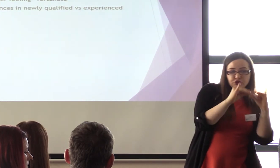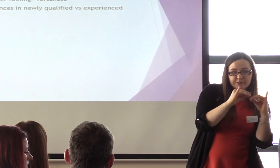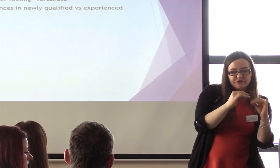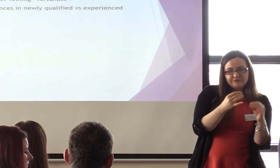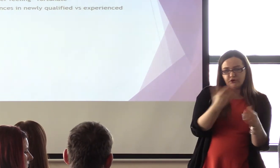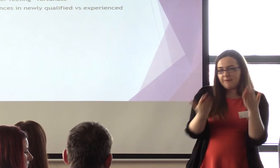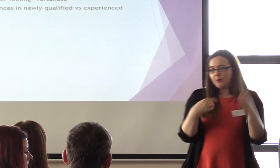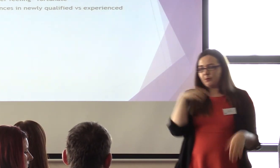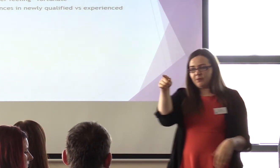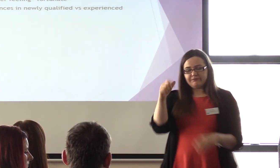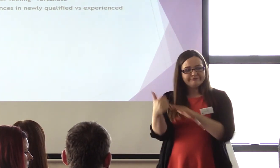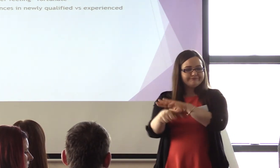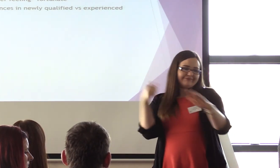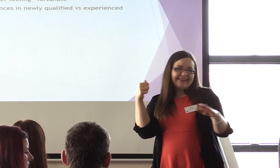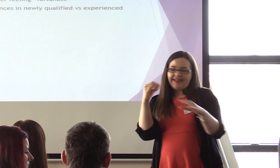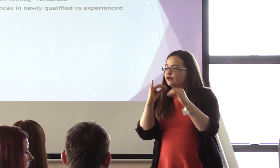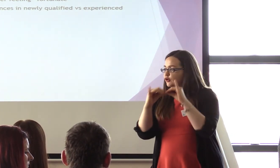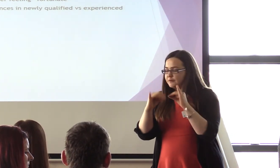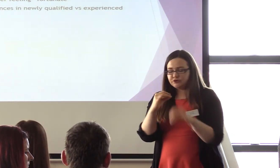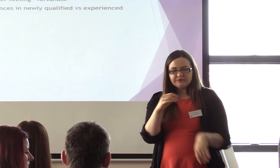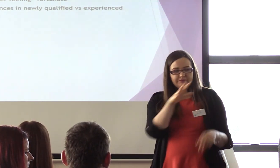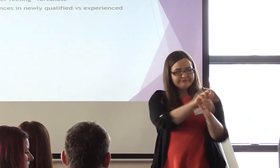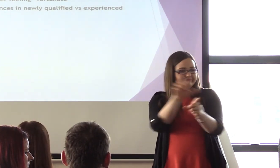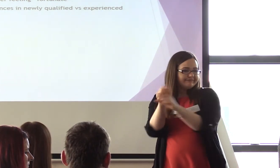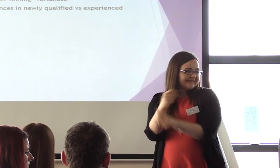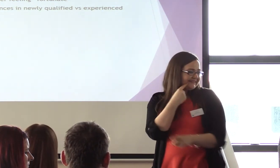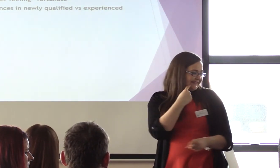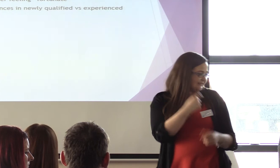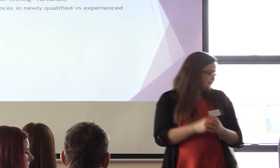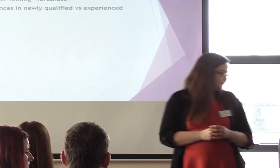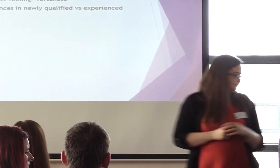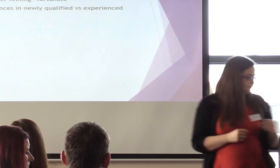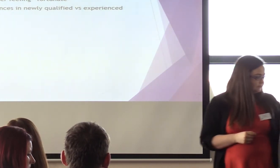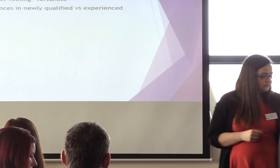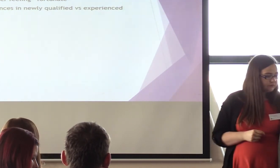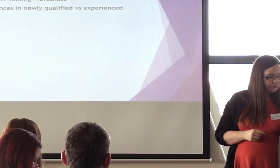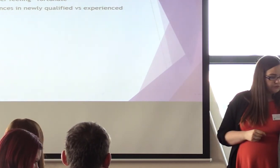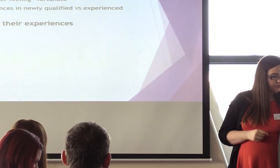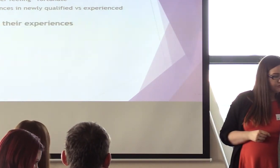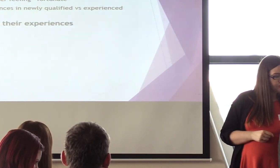Equally, they felt that they were well able to recognise the difference between a newly qualified and a very experienced